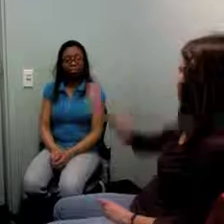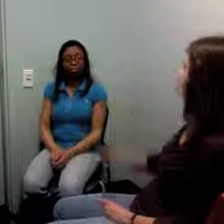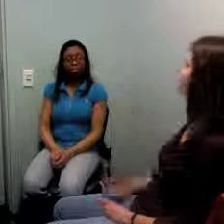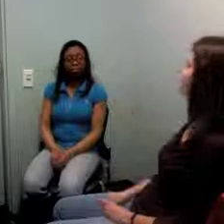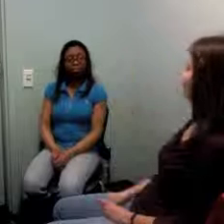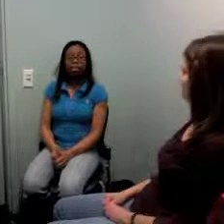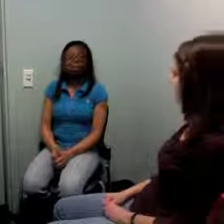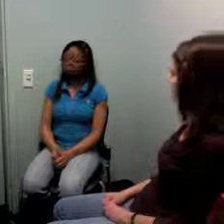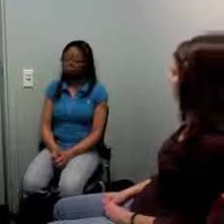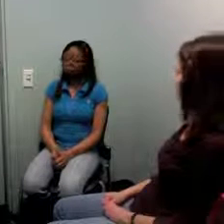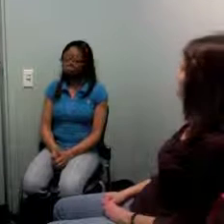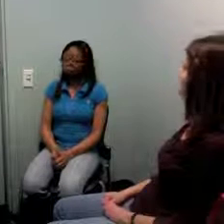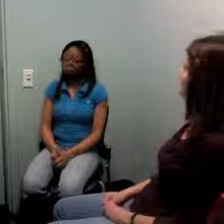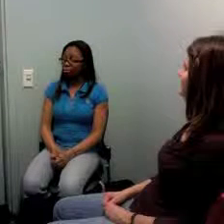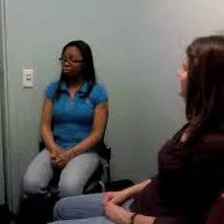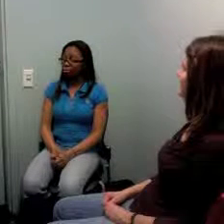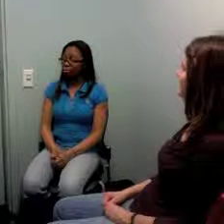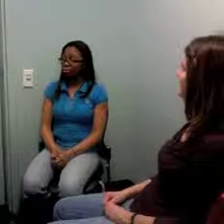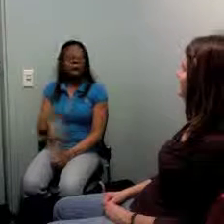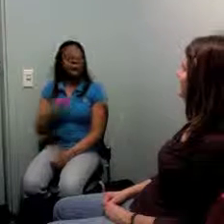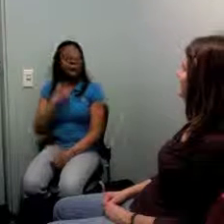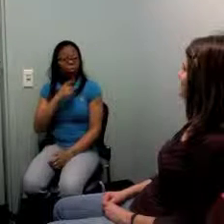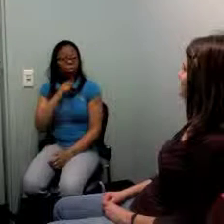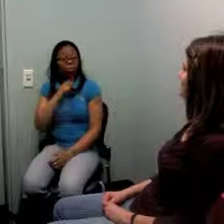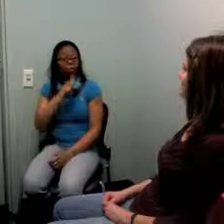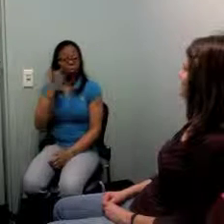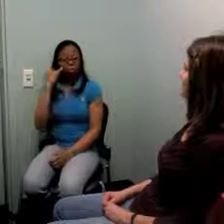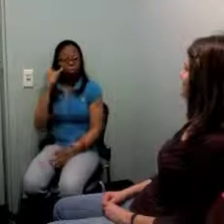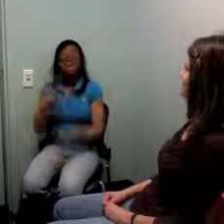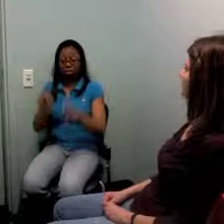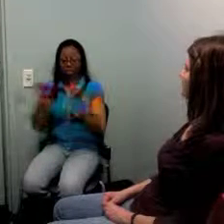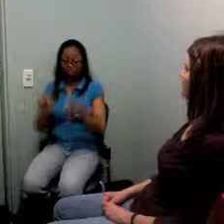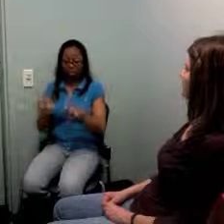Yeah, I'm sure if we sat here, we'd probably know some of the same people.